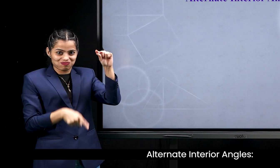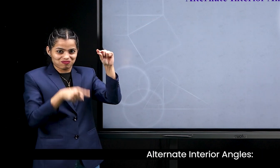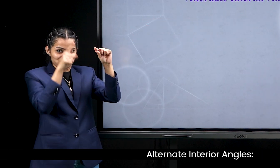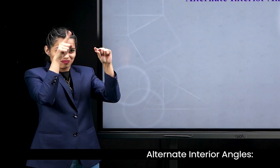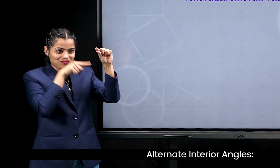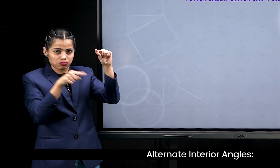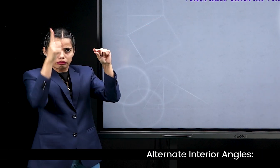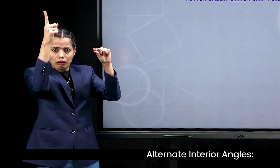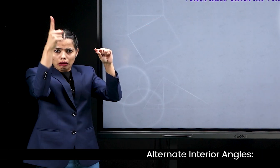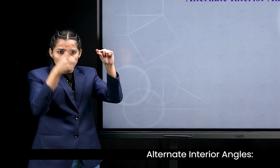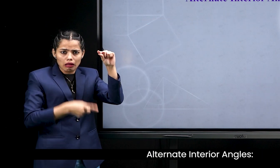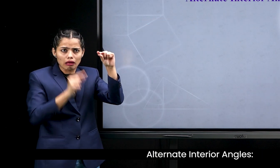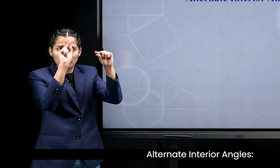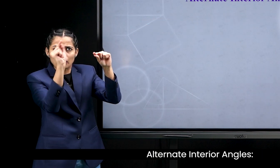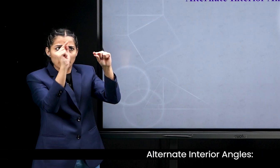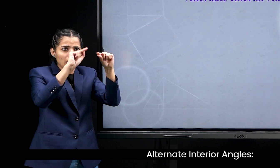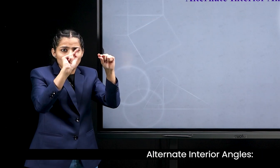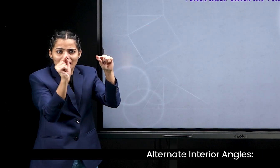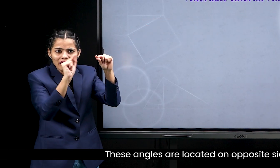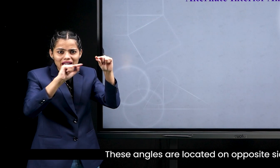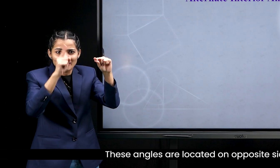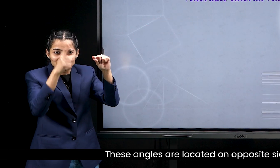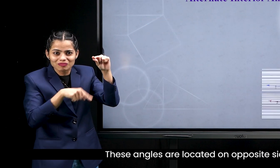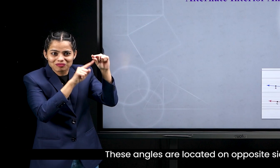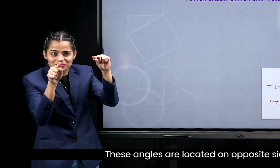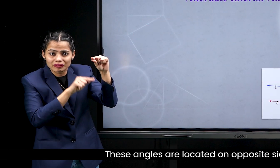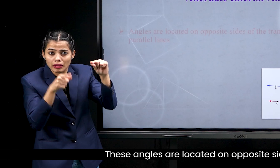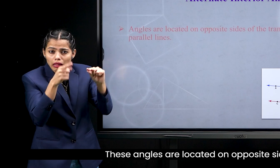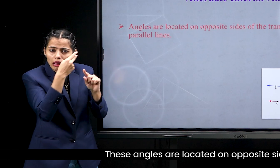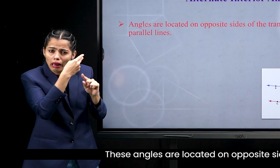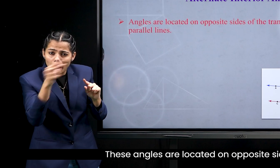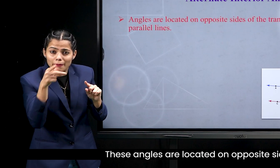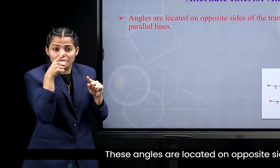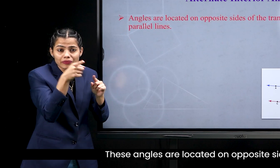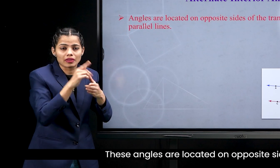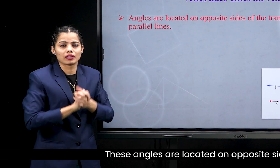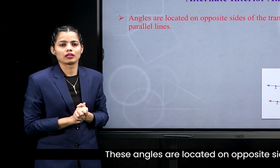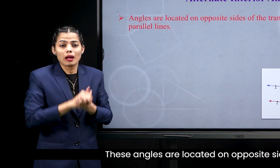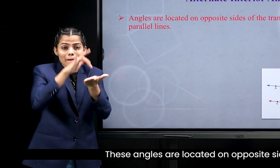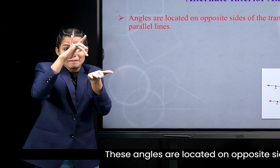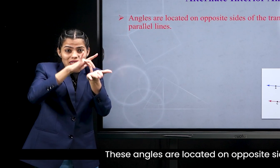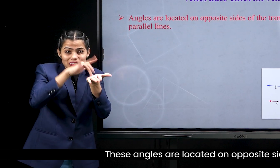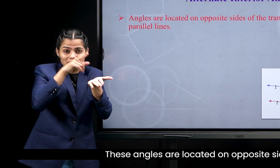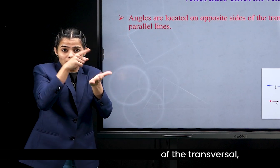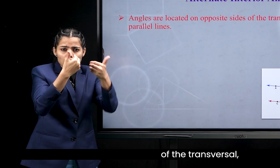Alternate interior angles. These angles are located on opposite sides of